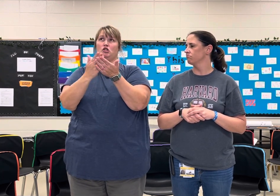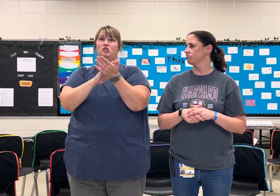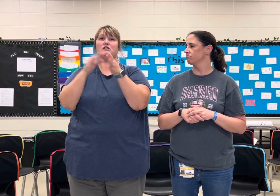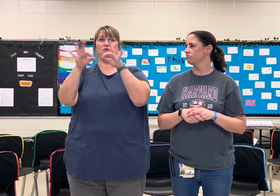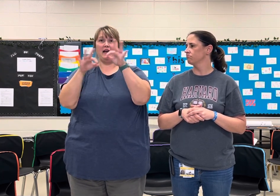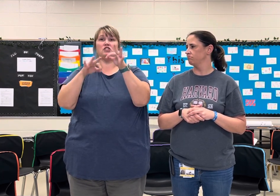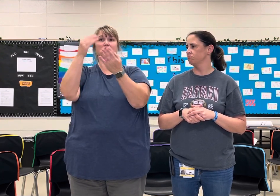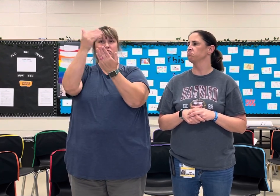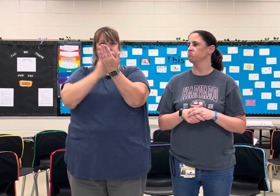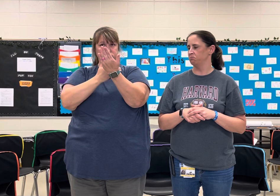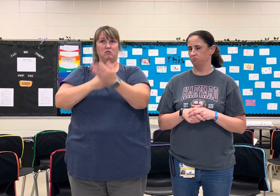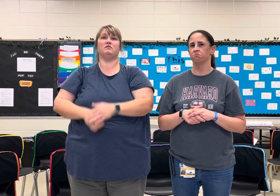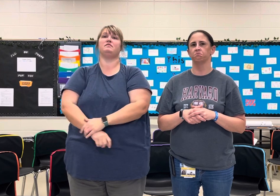cook directions. Mm-hmm.